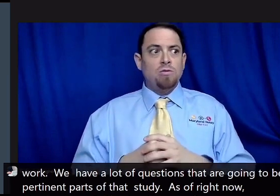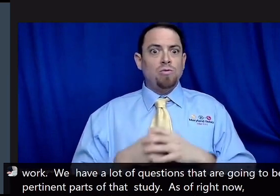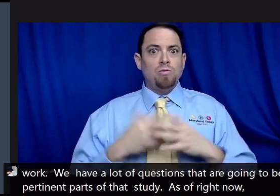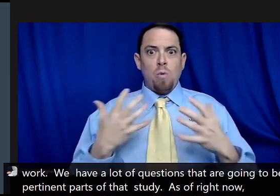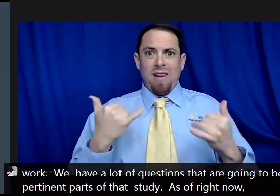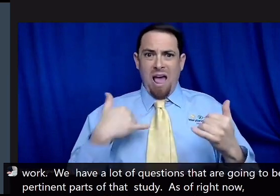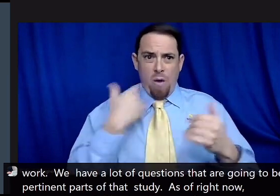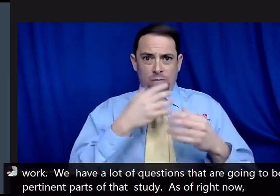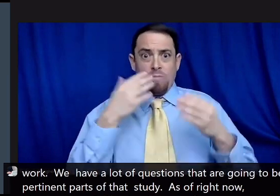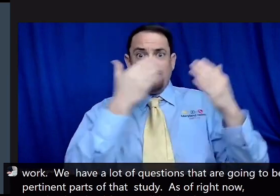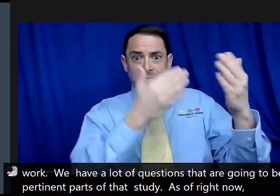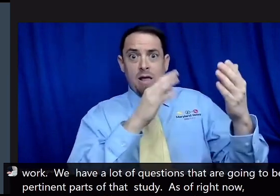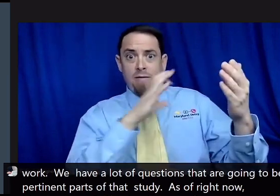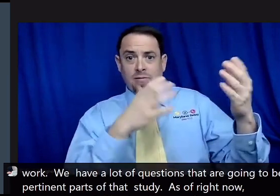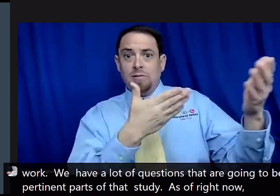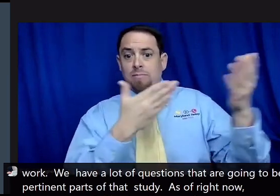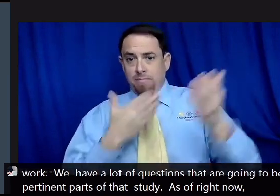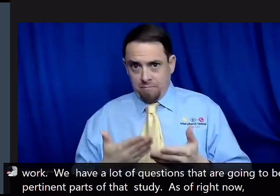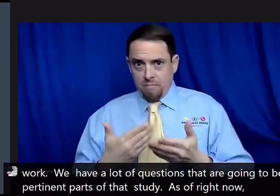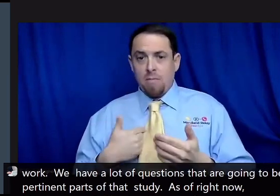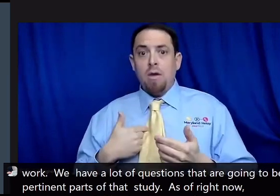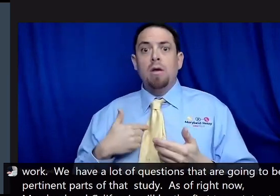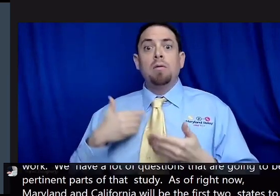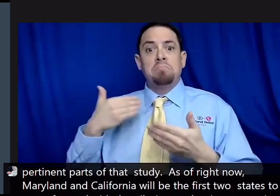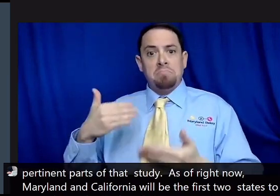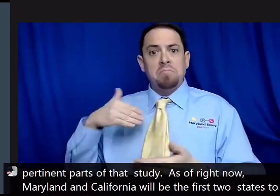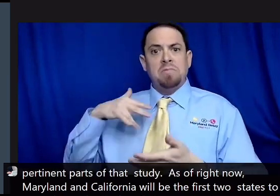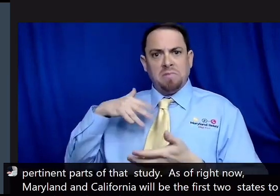and we're very excited about that.